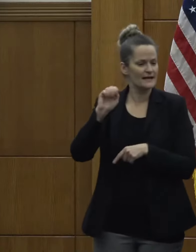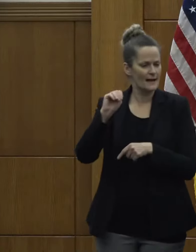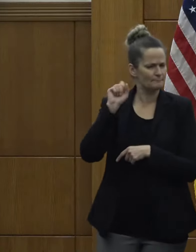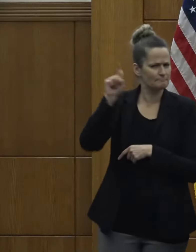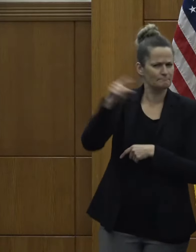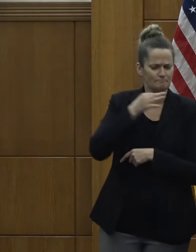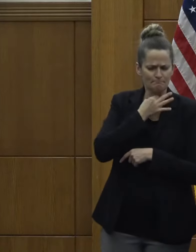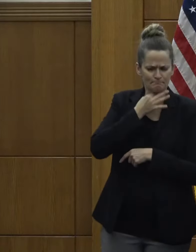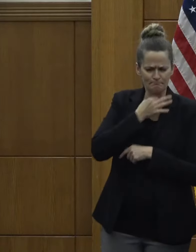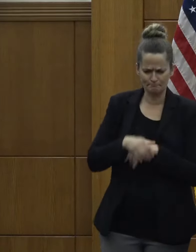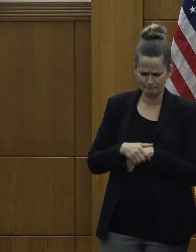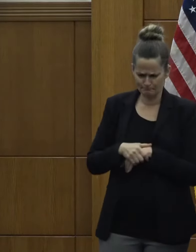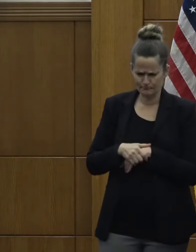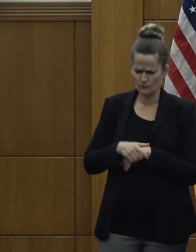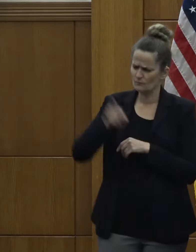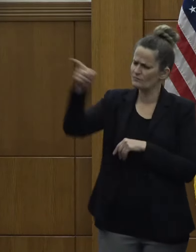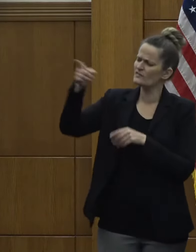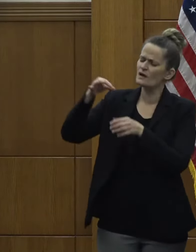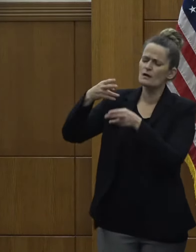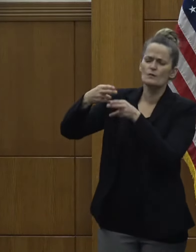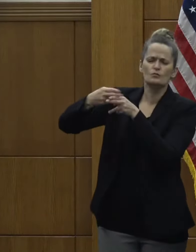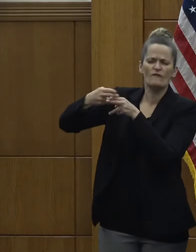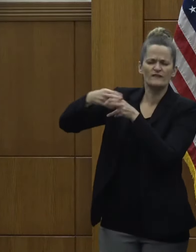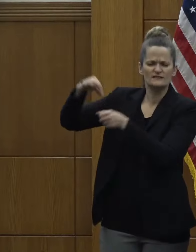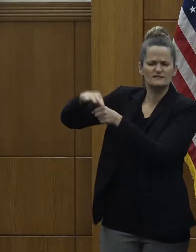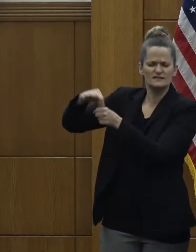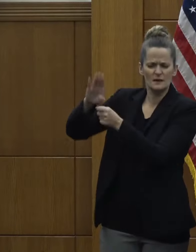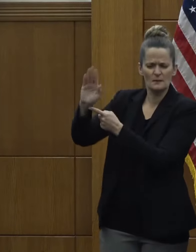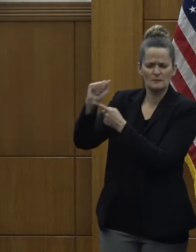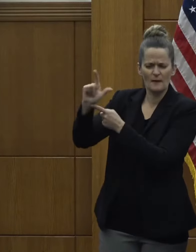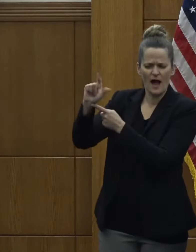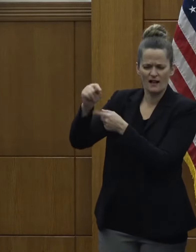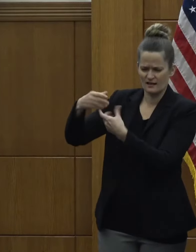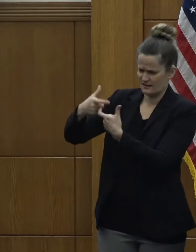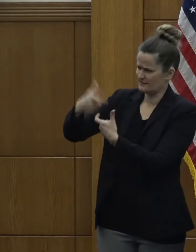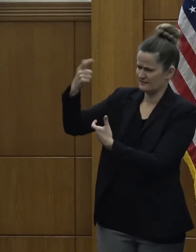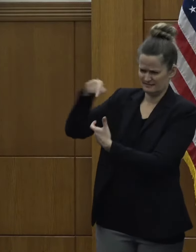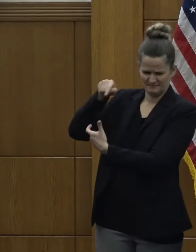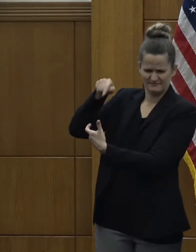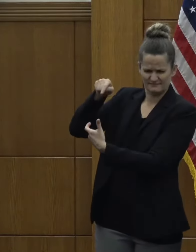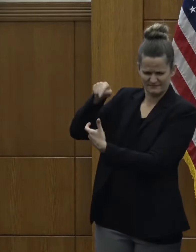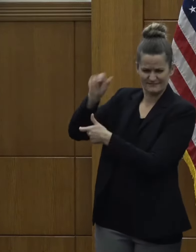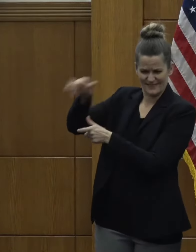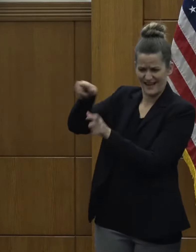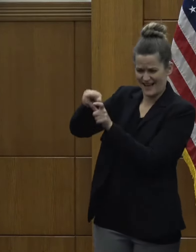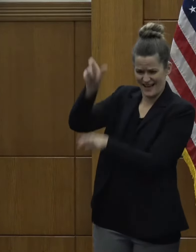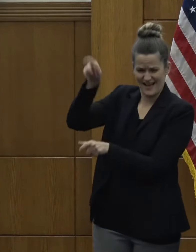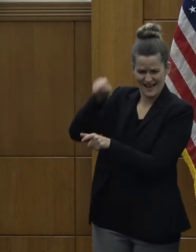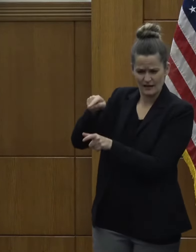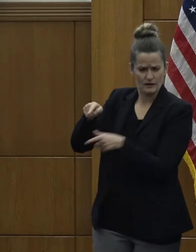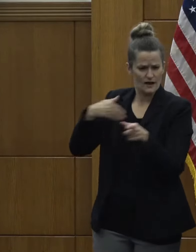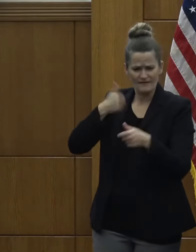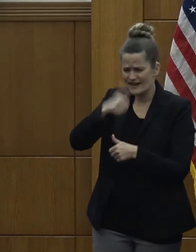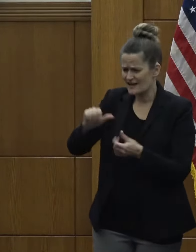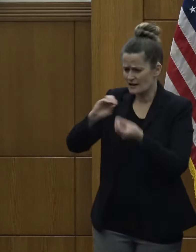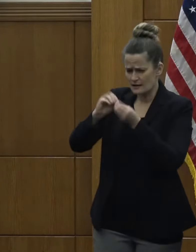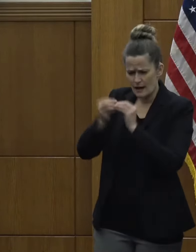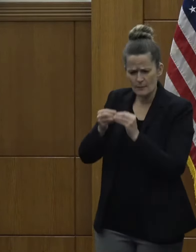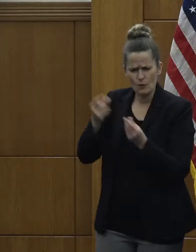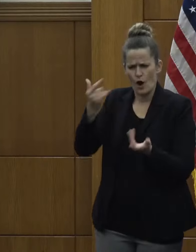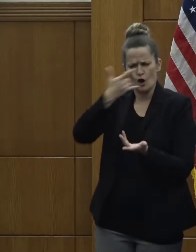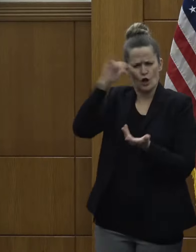overall, have you been getting reports from the different registrars in terms of what turnout has been like so far today? I saw, one internal counting